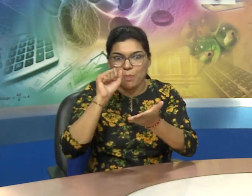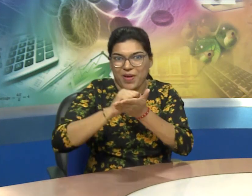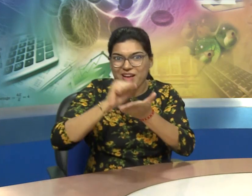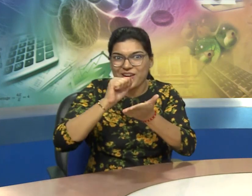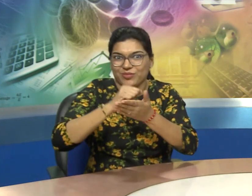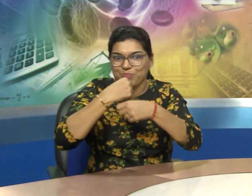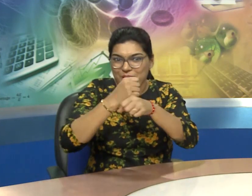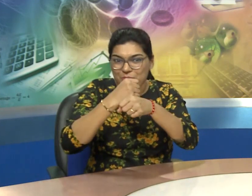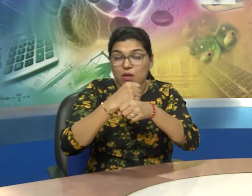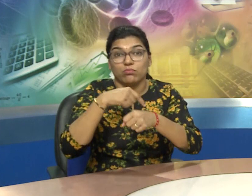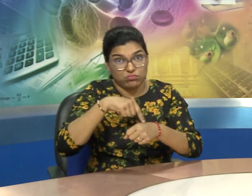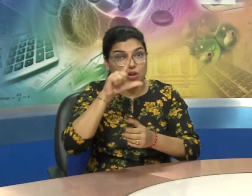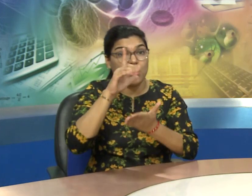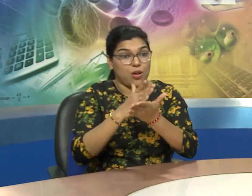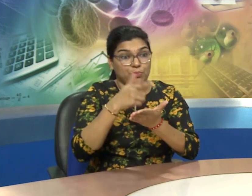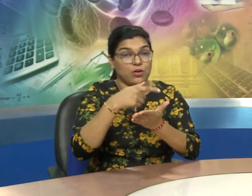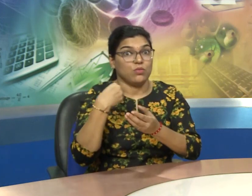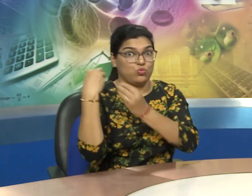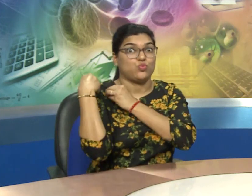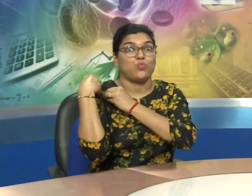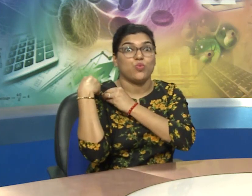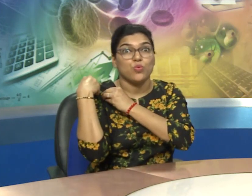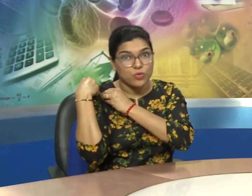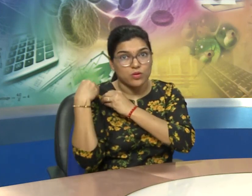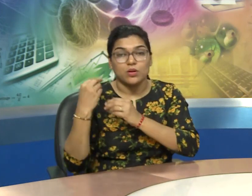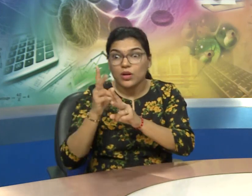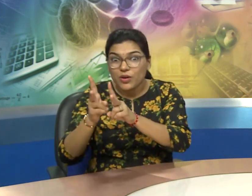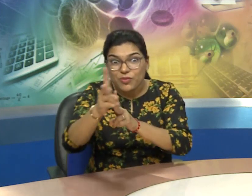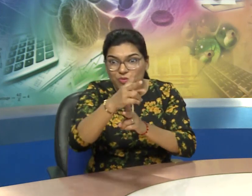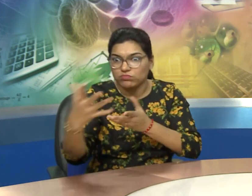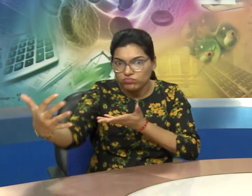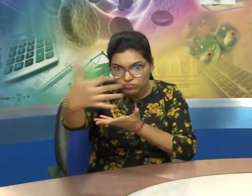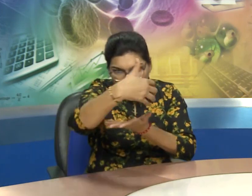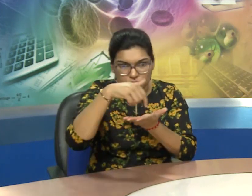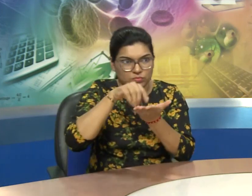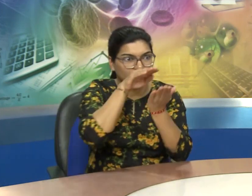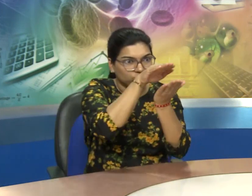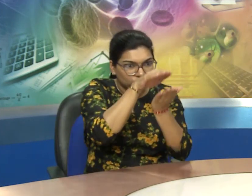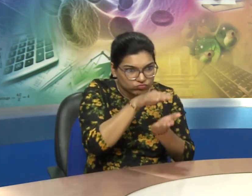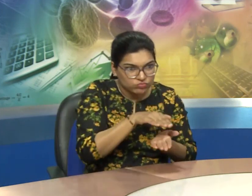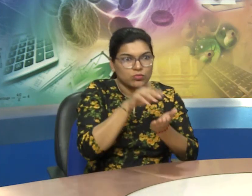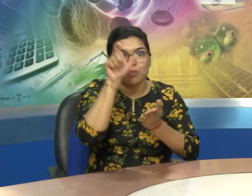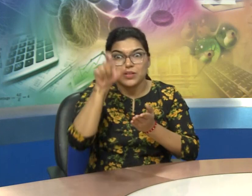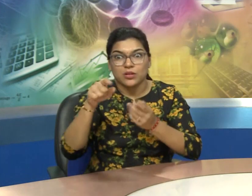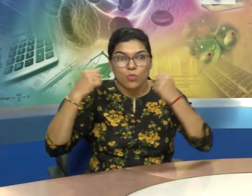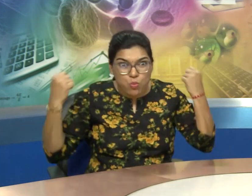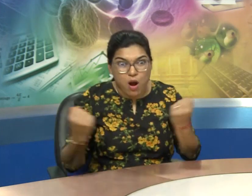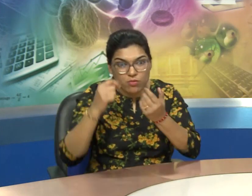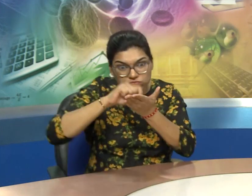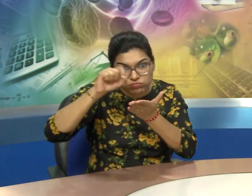Because these libraries are at the national level, so they have the information